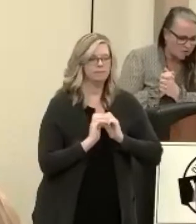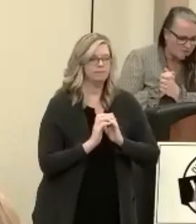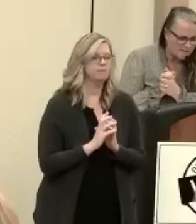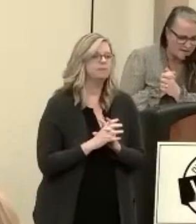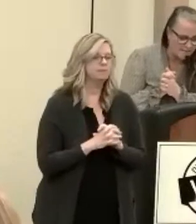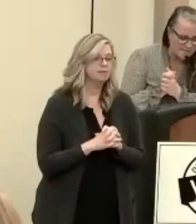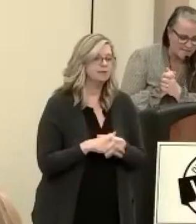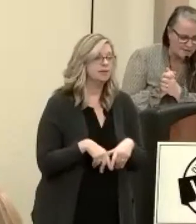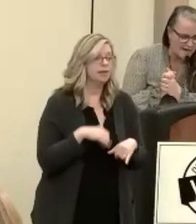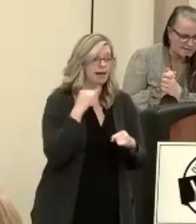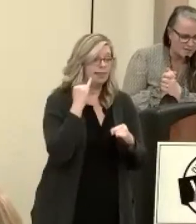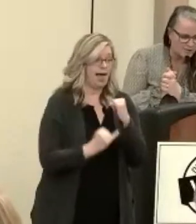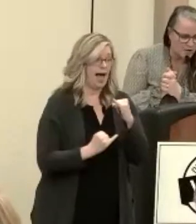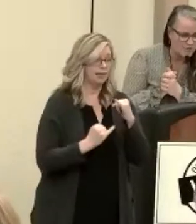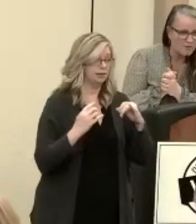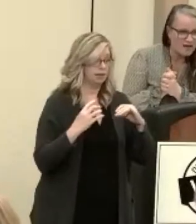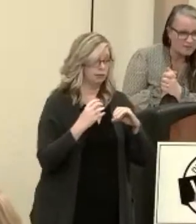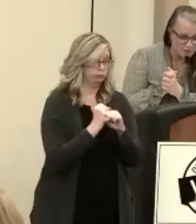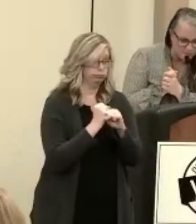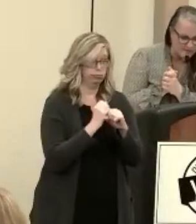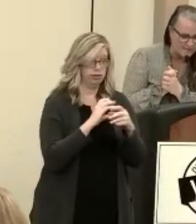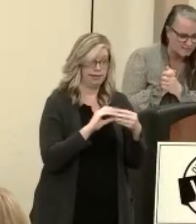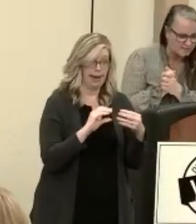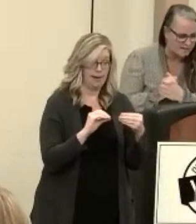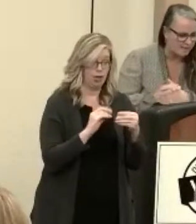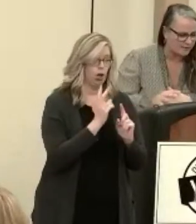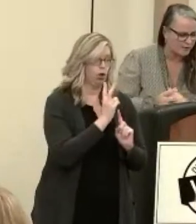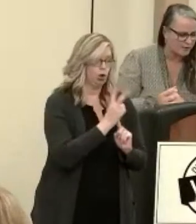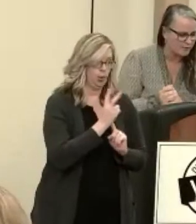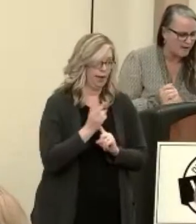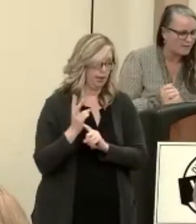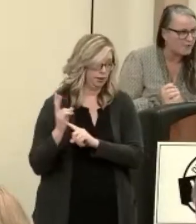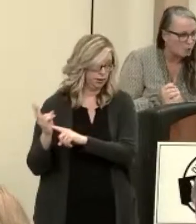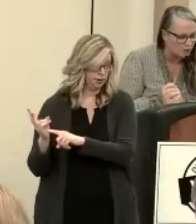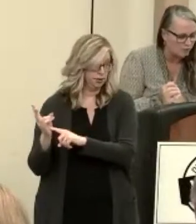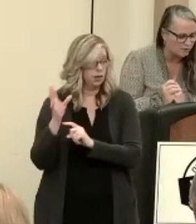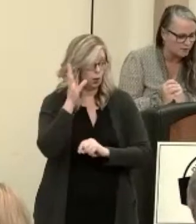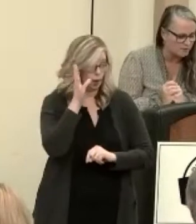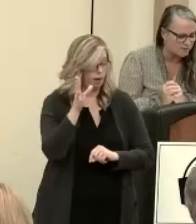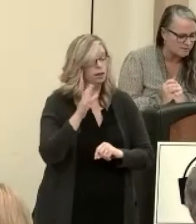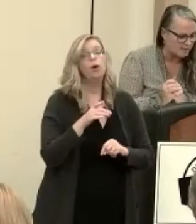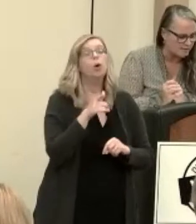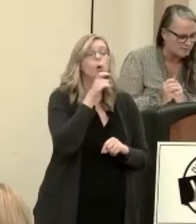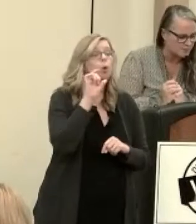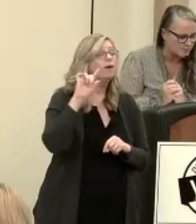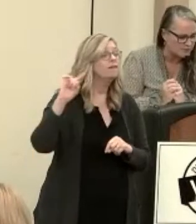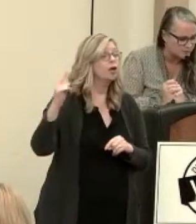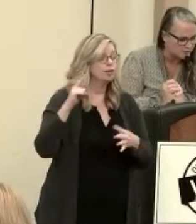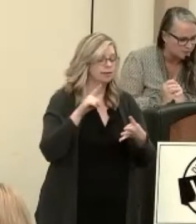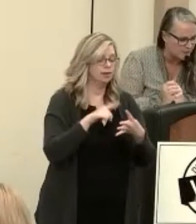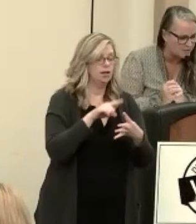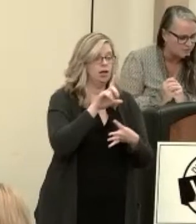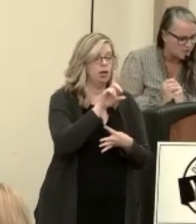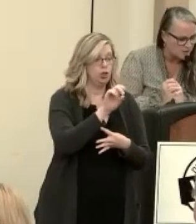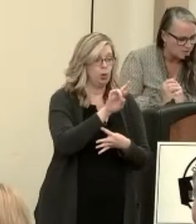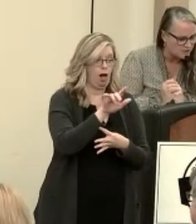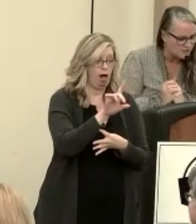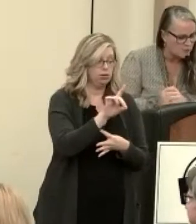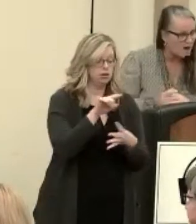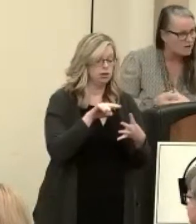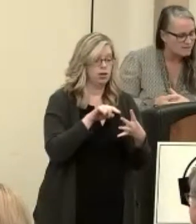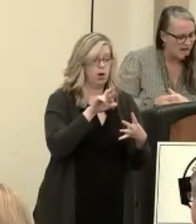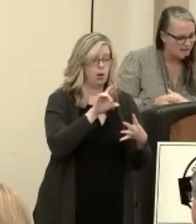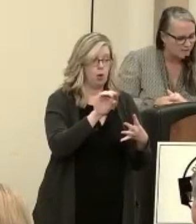For closing statements, each candidate will also have 2 minutes this afternoon, and the order for closing statements will be Dougald Lamont,